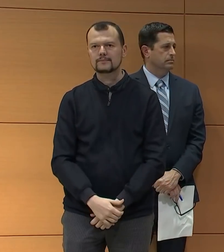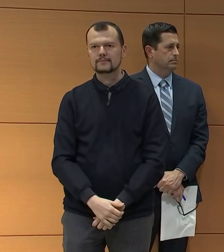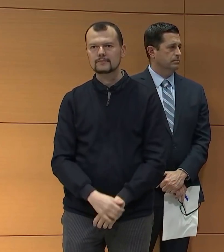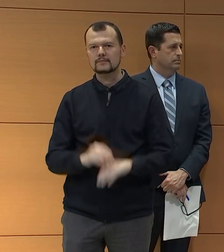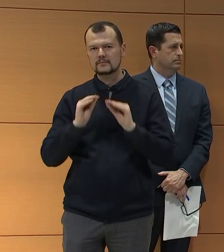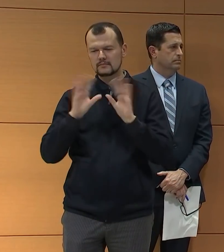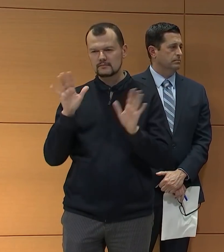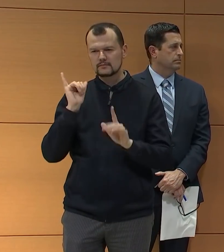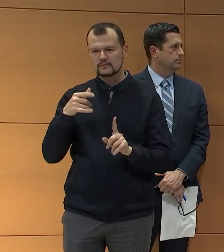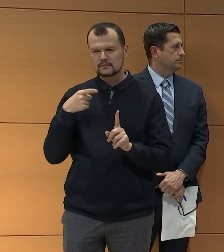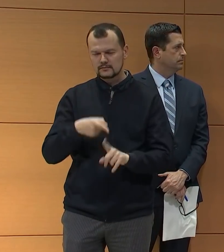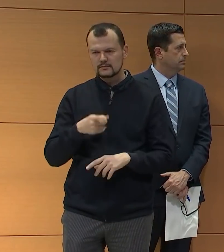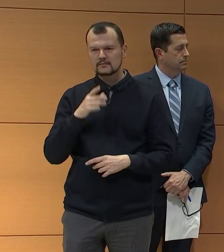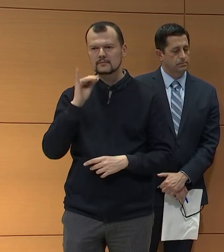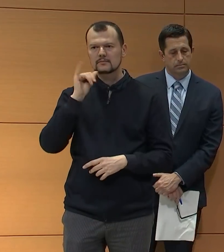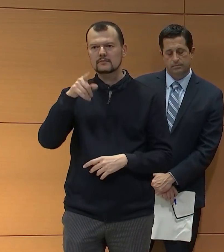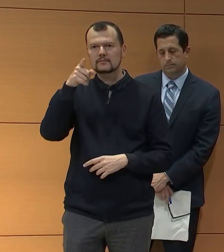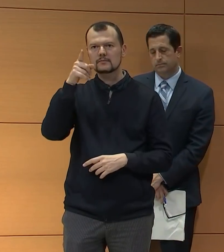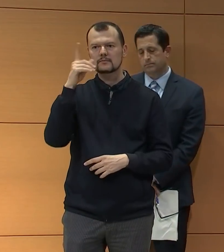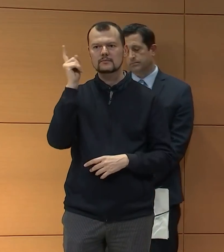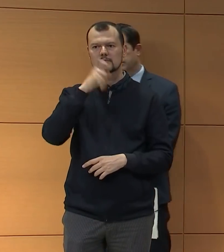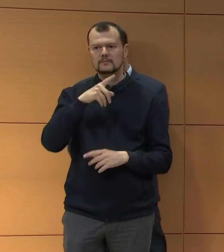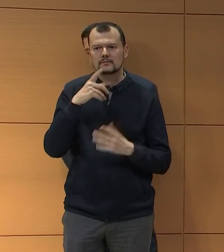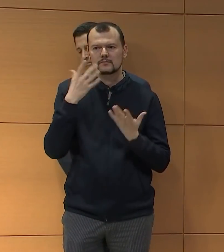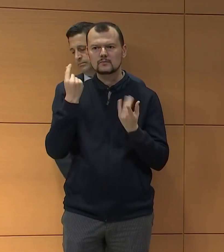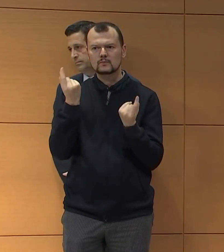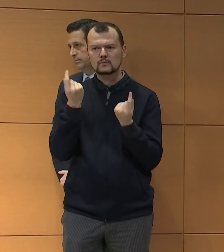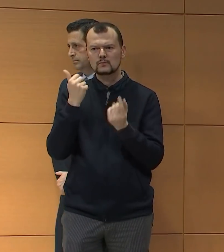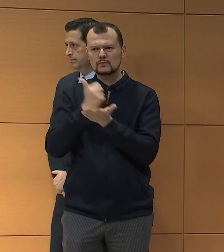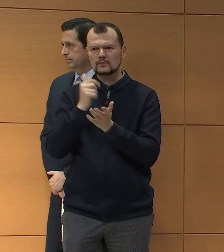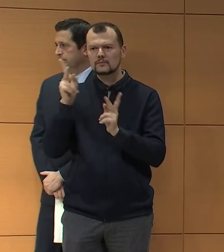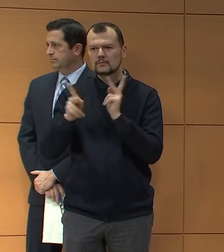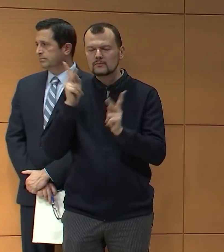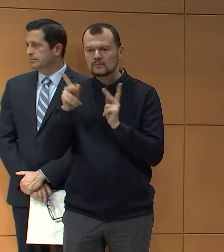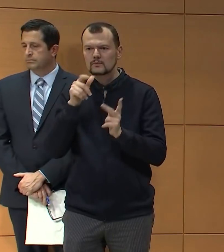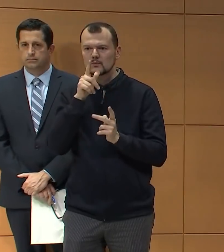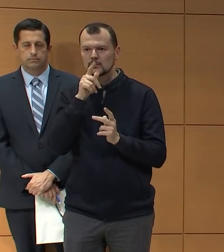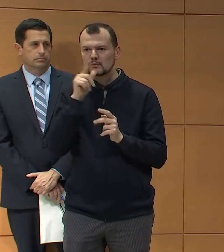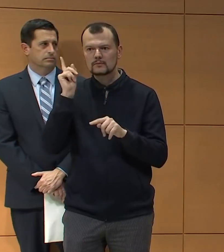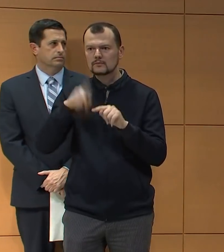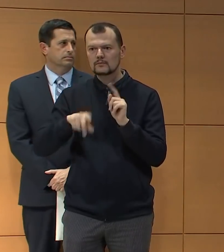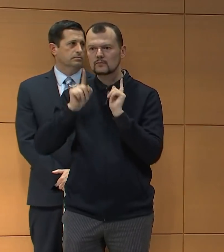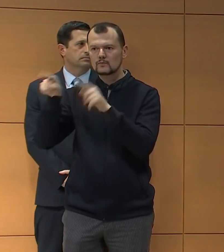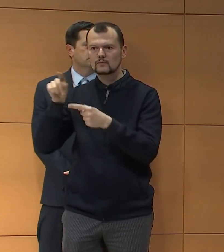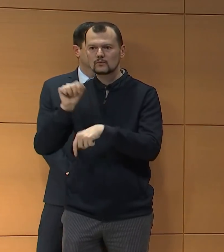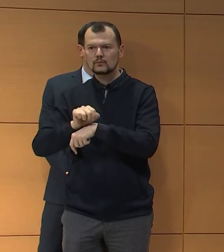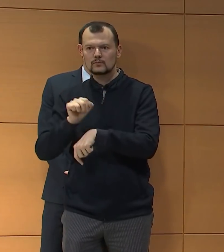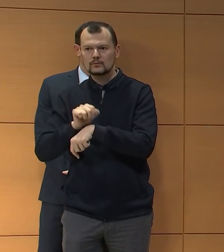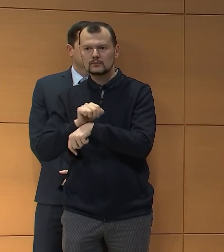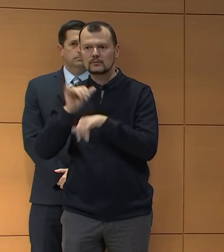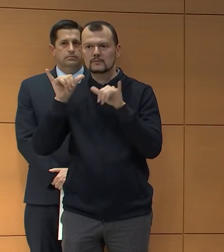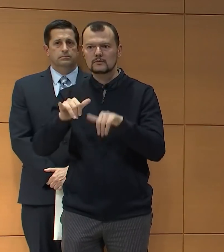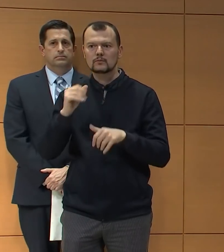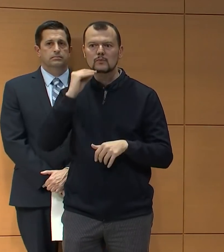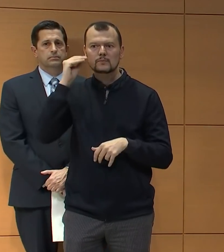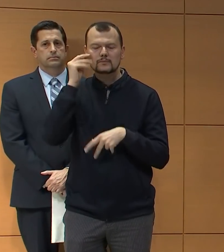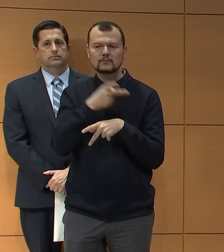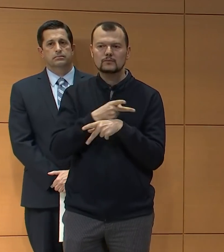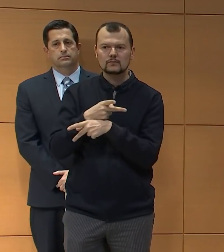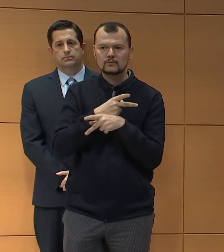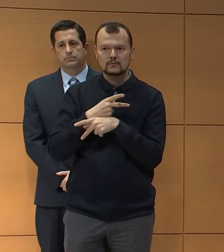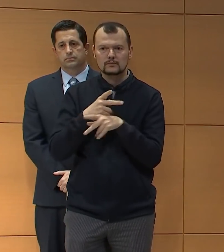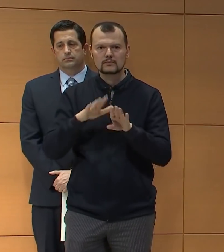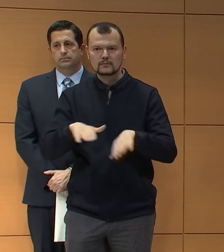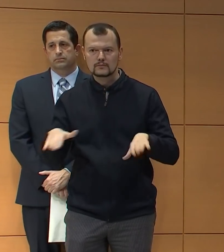with kids? Well, this, of course, is one of the balancing act challenges that we face, and it